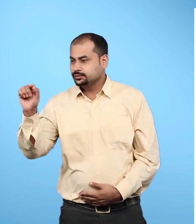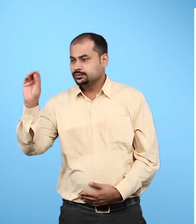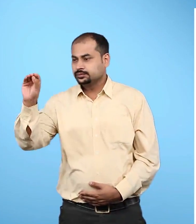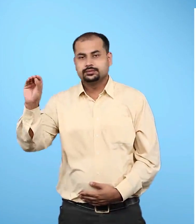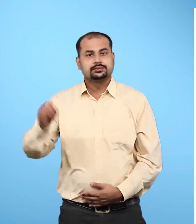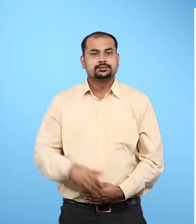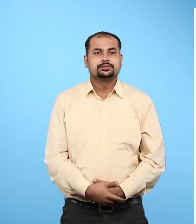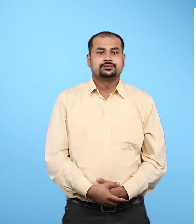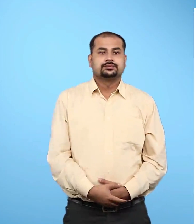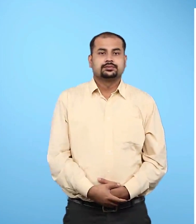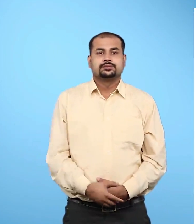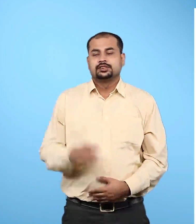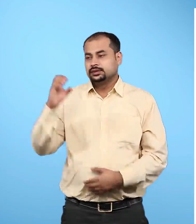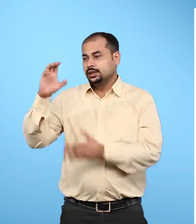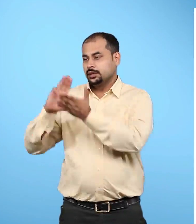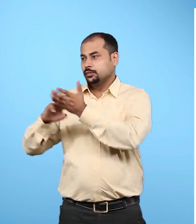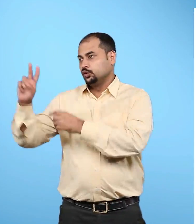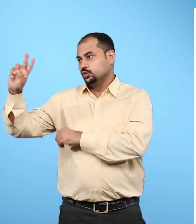Dash square centimeters.